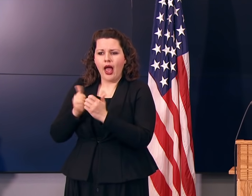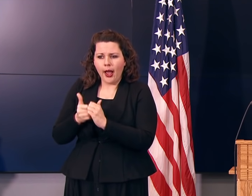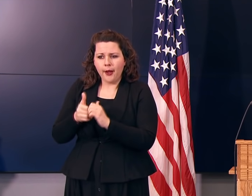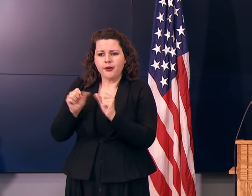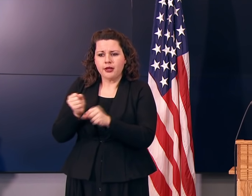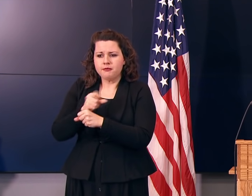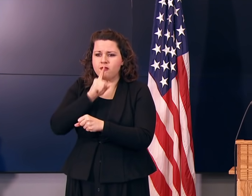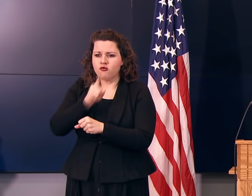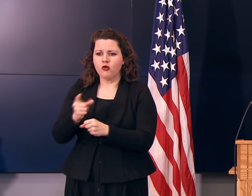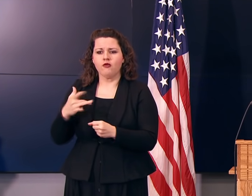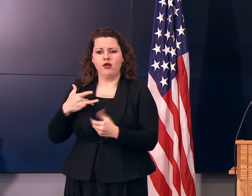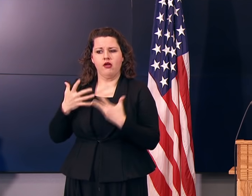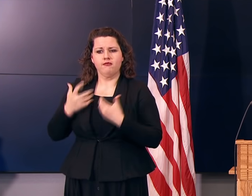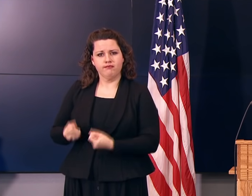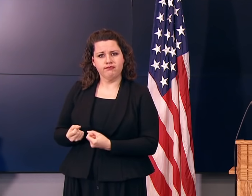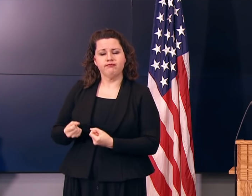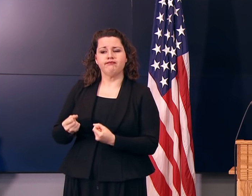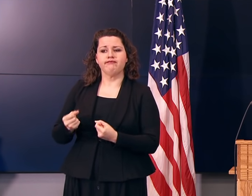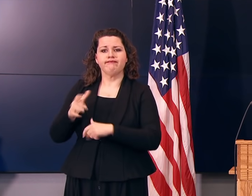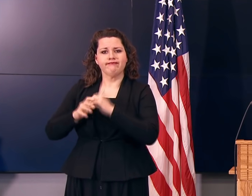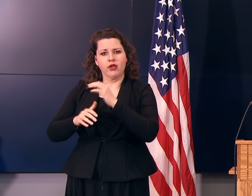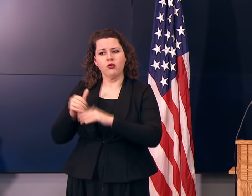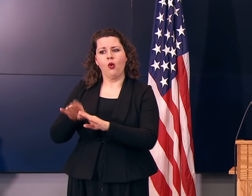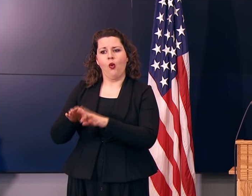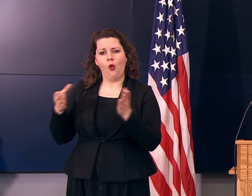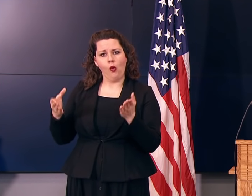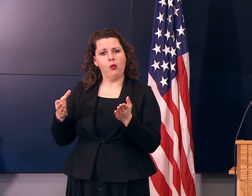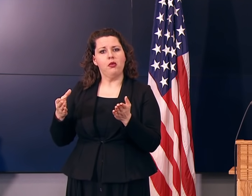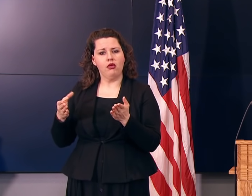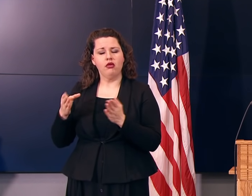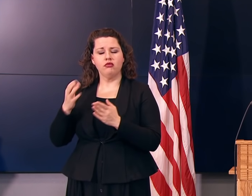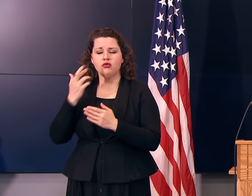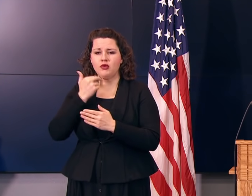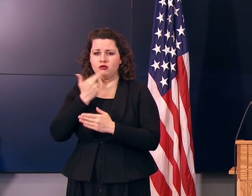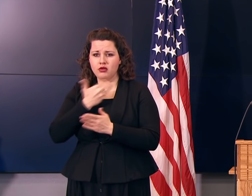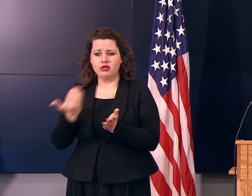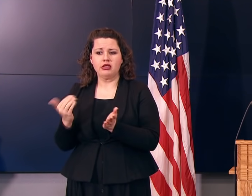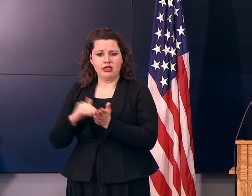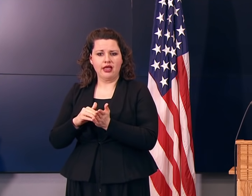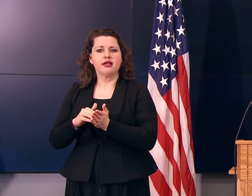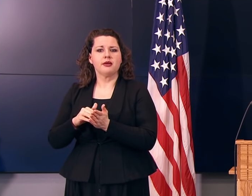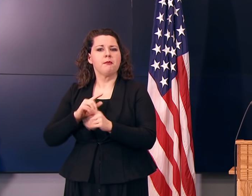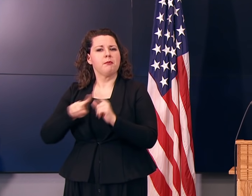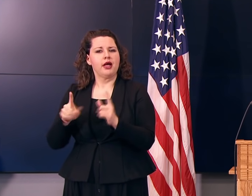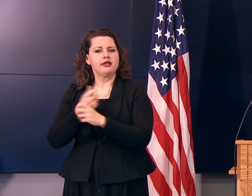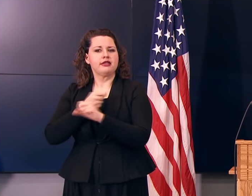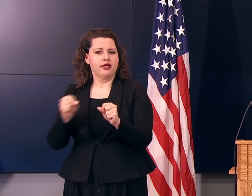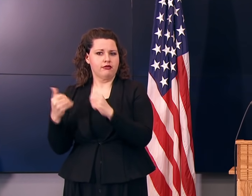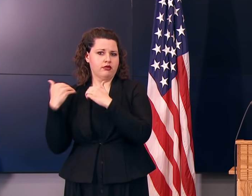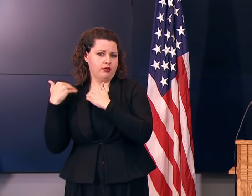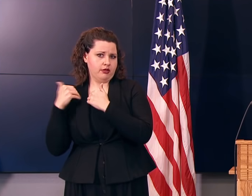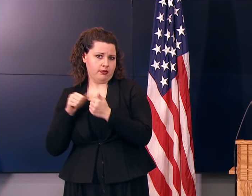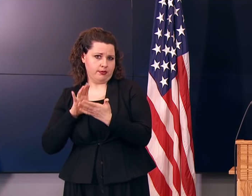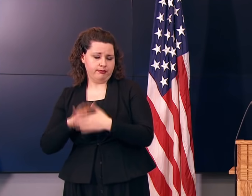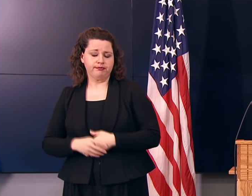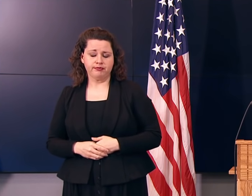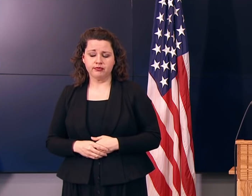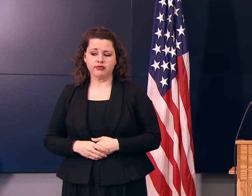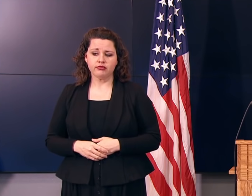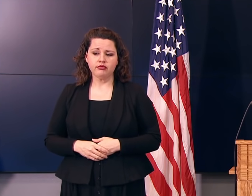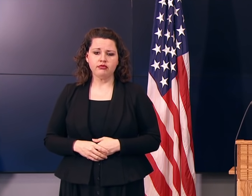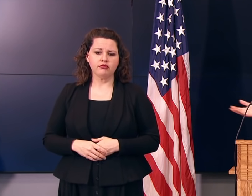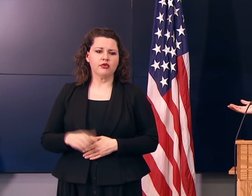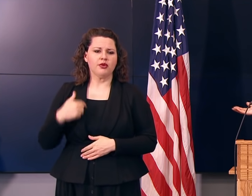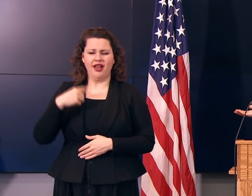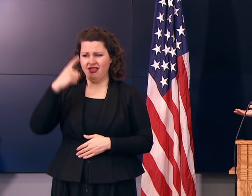they could restore confidence to Iowans to open up their establishments and do it in a safe and responsible manner. So just